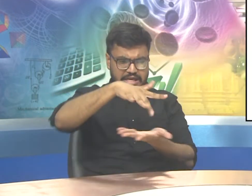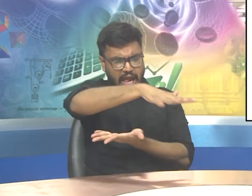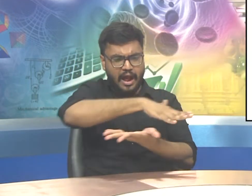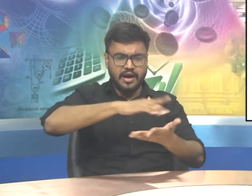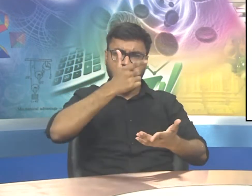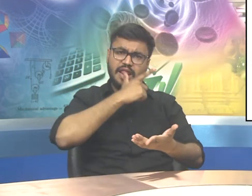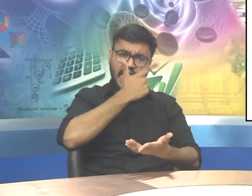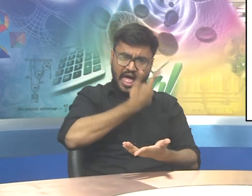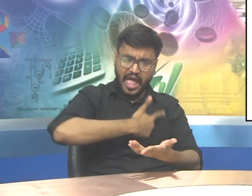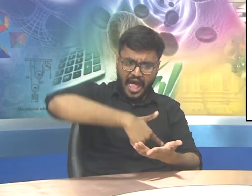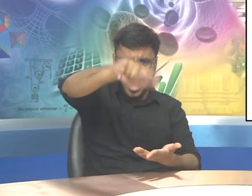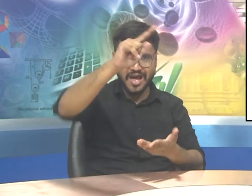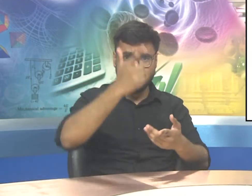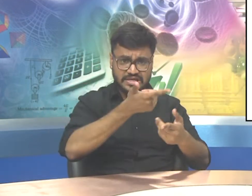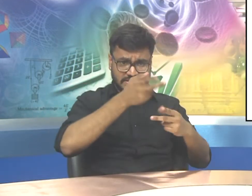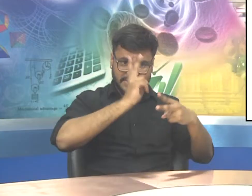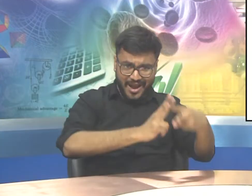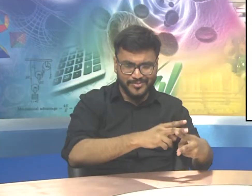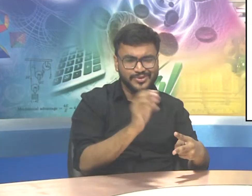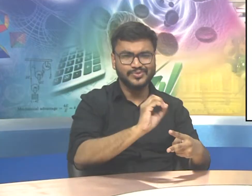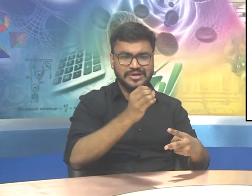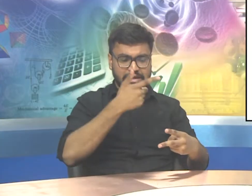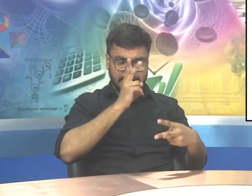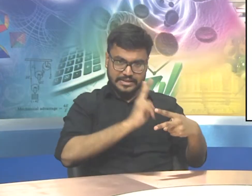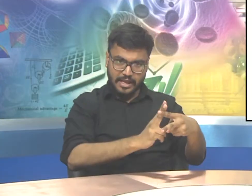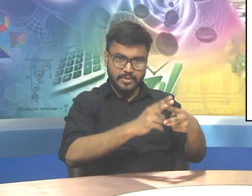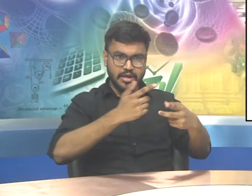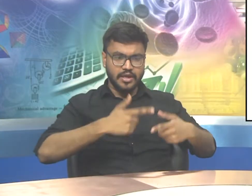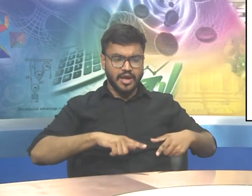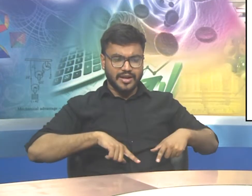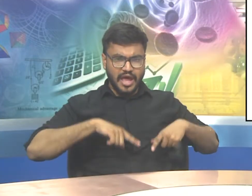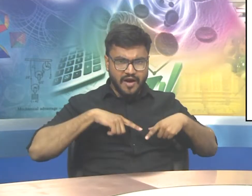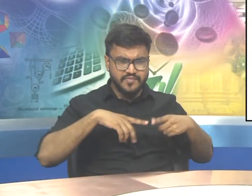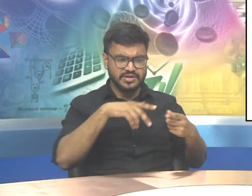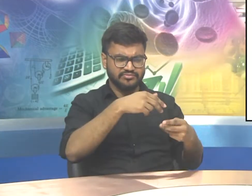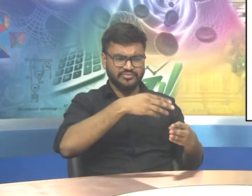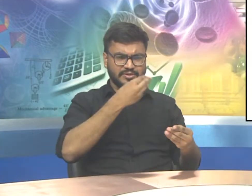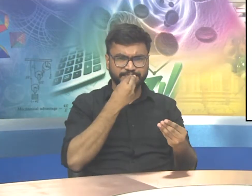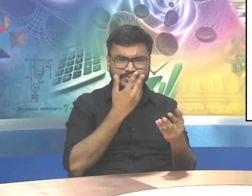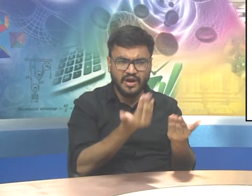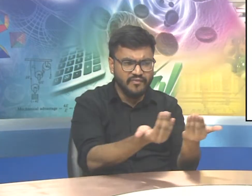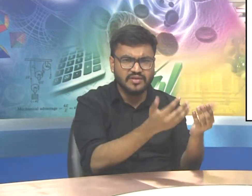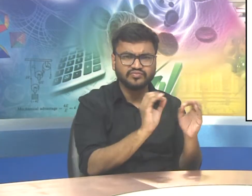We have seen the nomadic life of early humans.